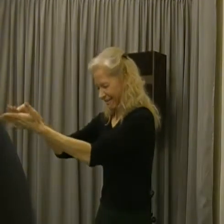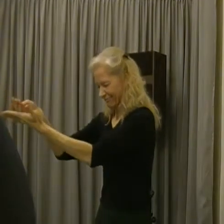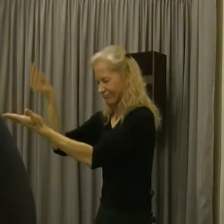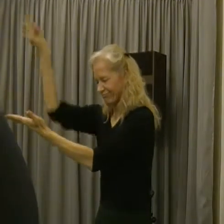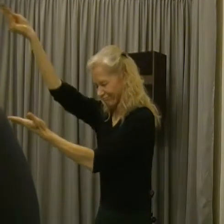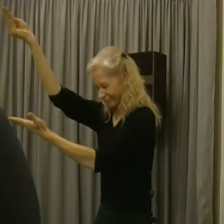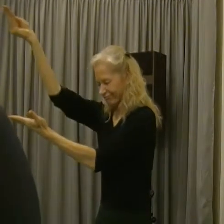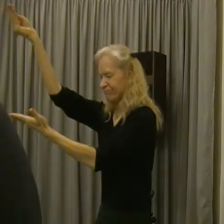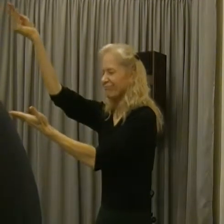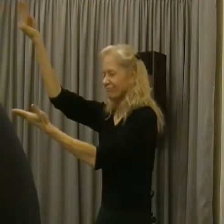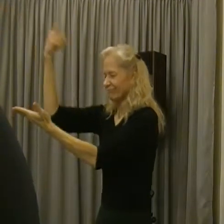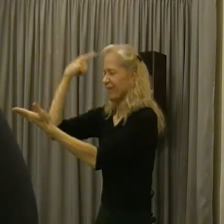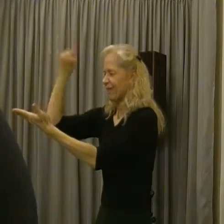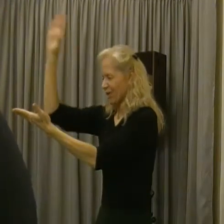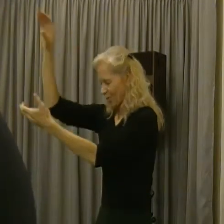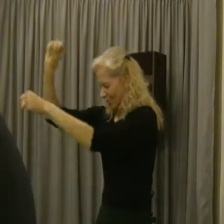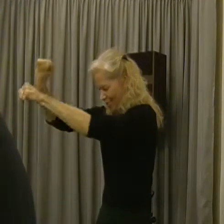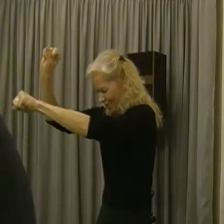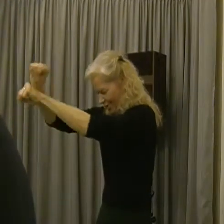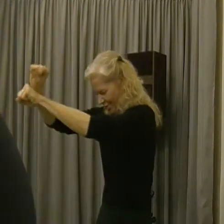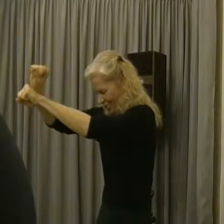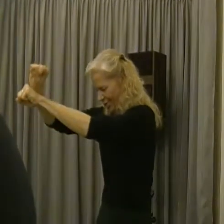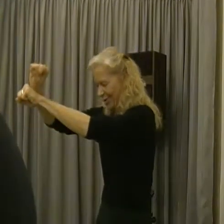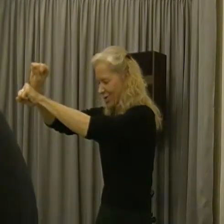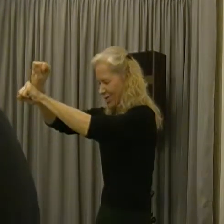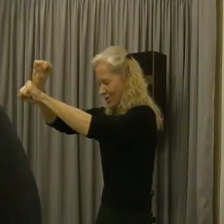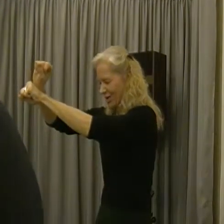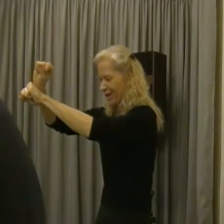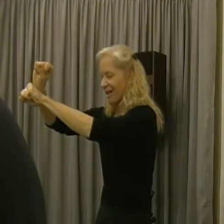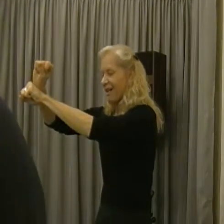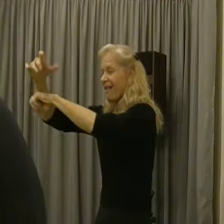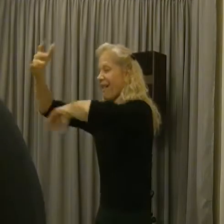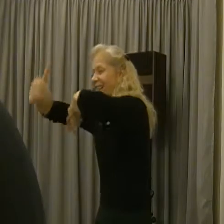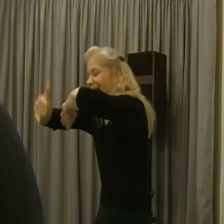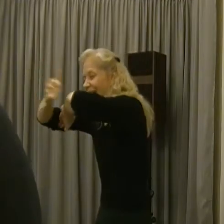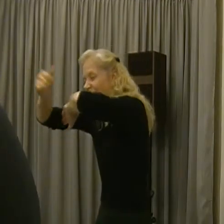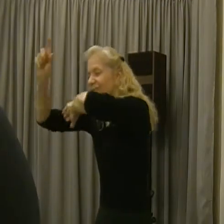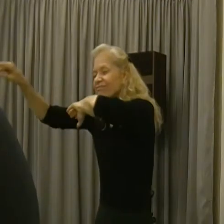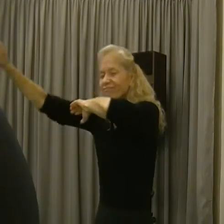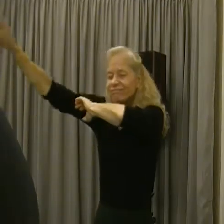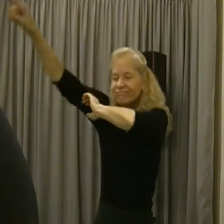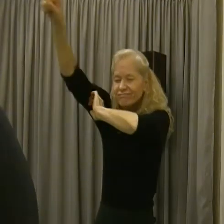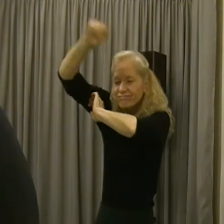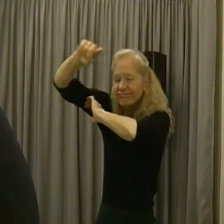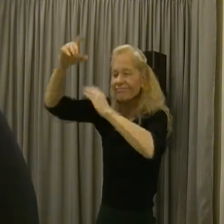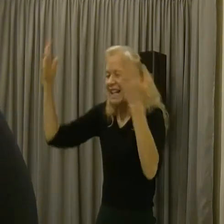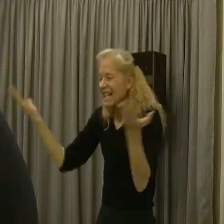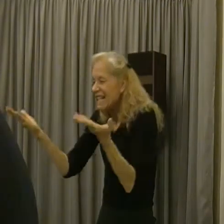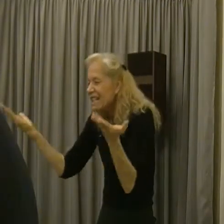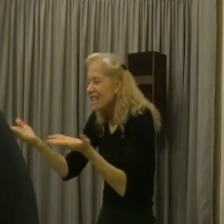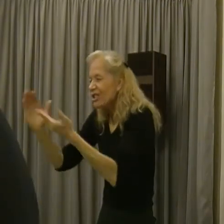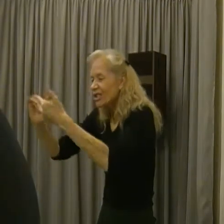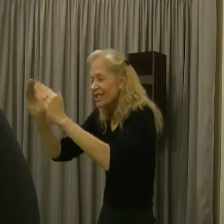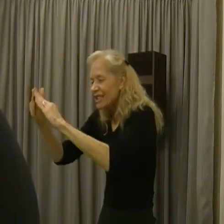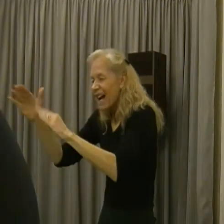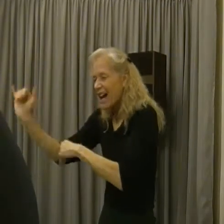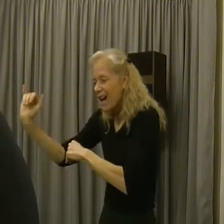what you have us, to help the missionary work here, the church here, this minute in Corvallis as well, to go forward, Lord, and you spread